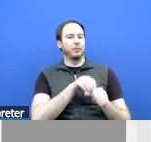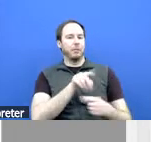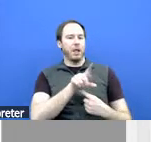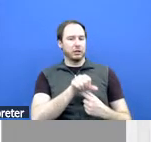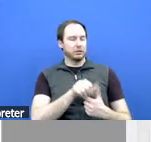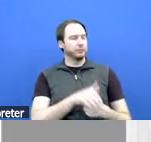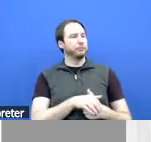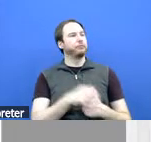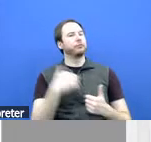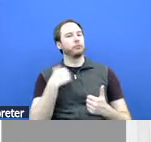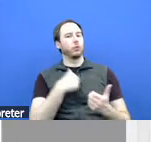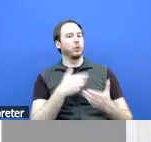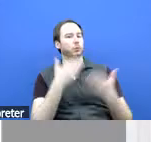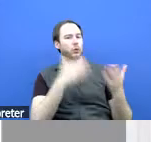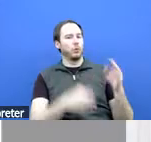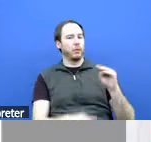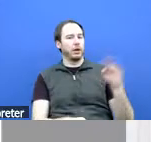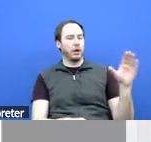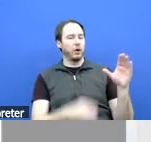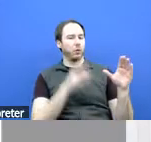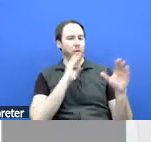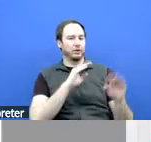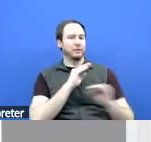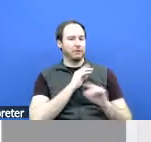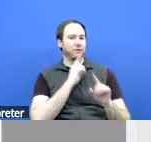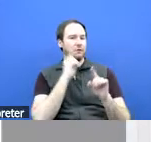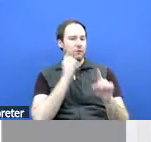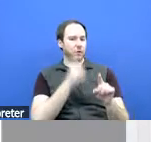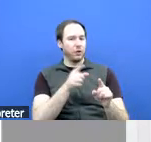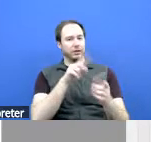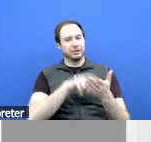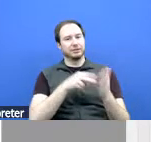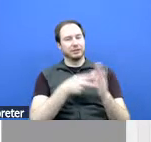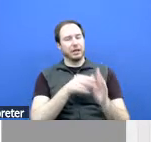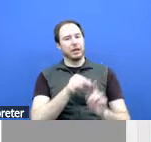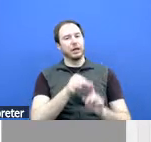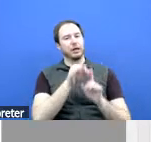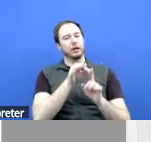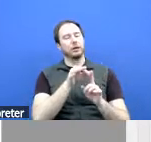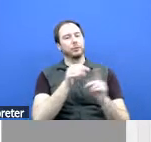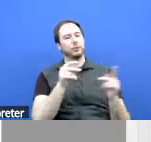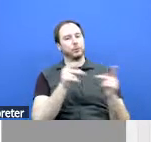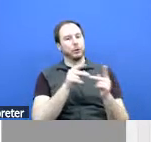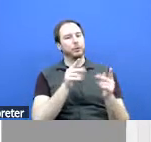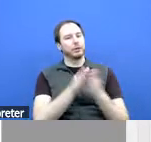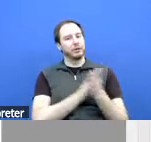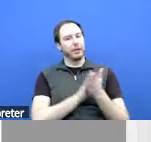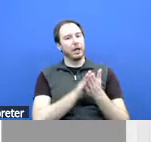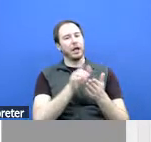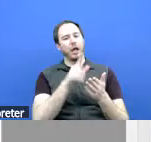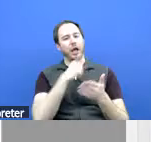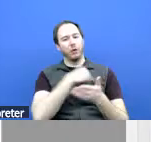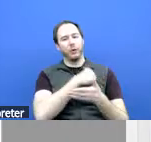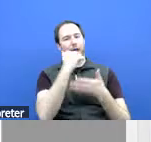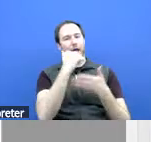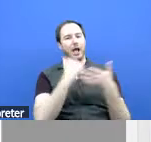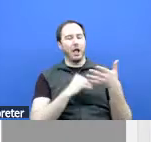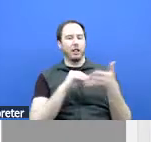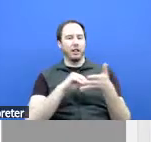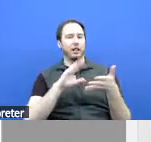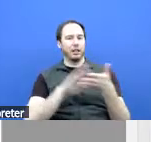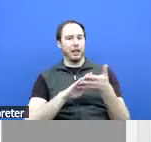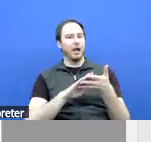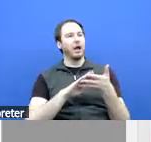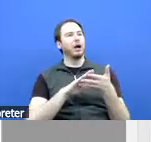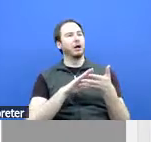This proposal of Mary Carriola meets the goals and intent of the special use permit with incentives and is outlined in our letter of intent and our